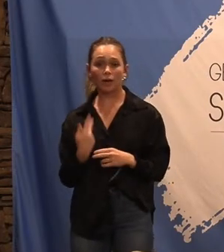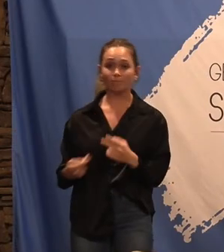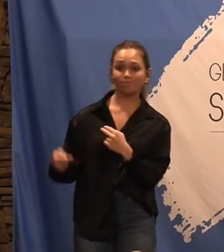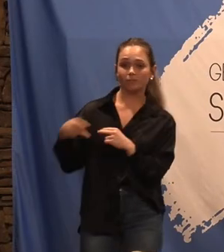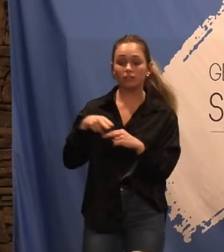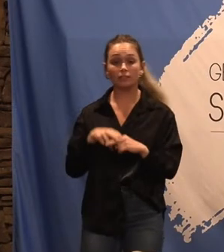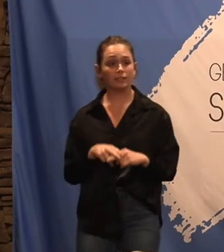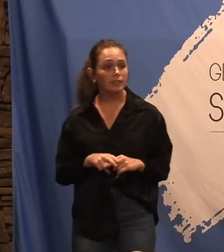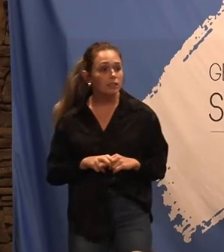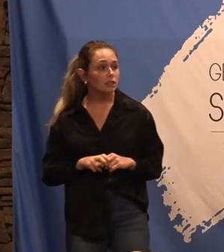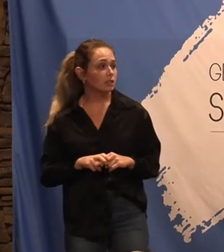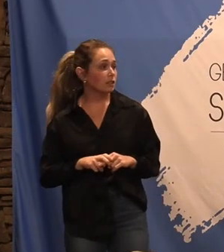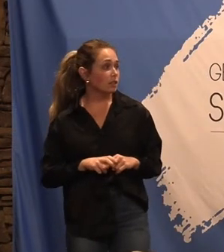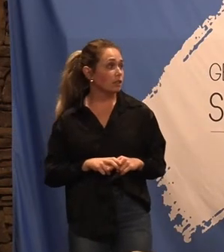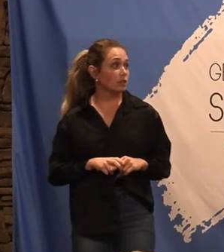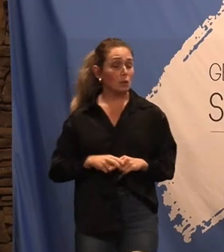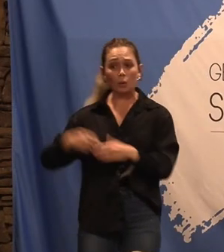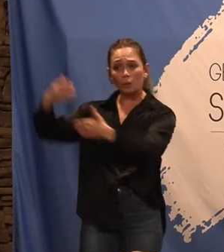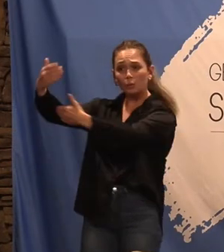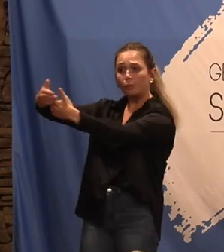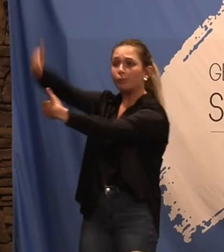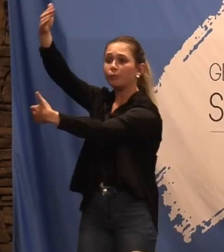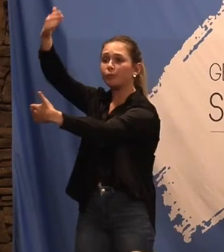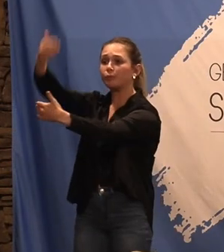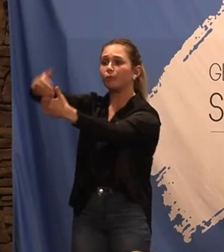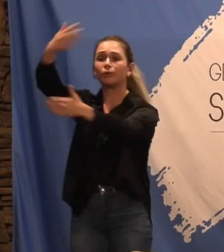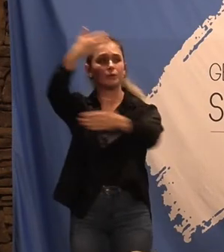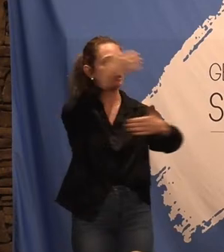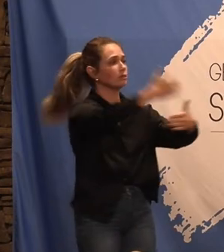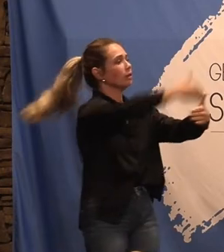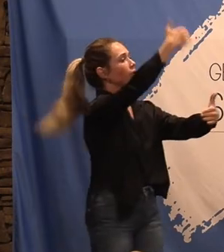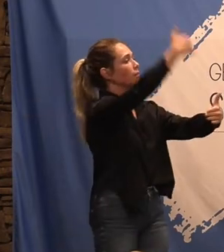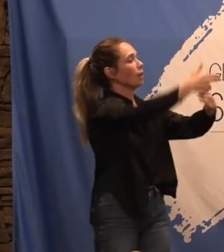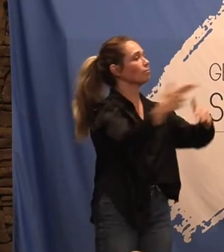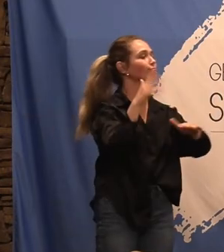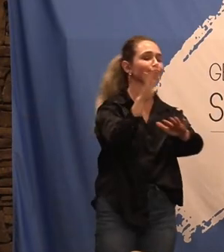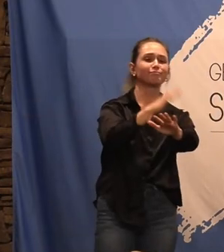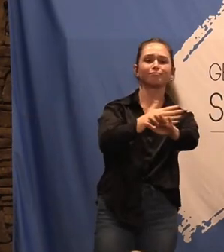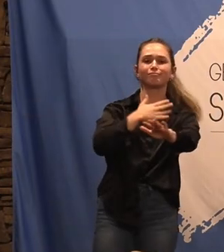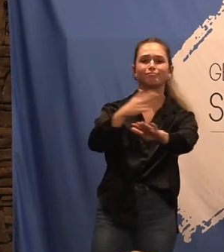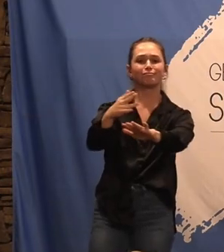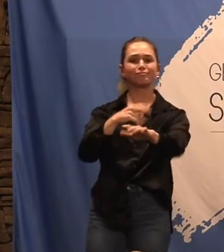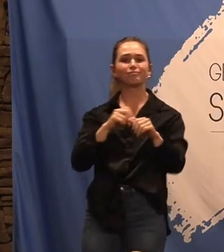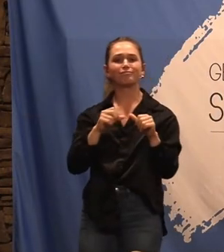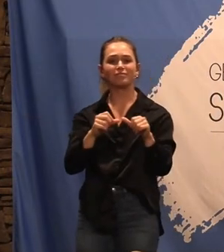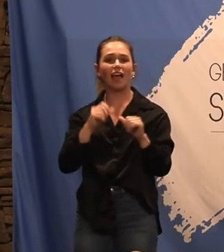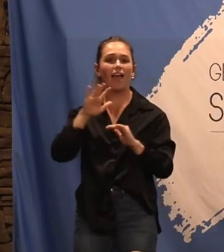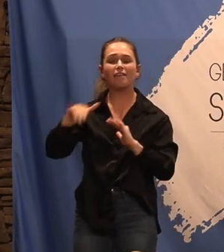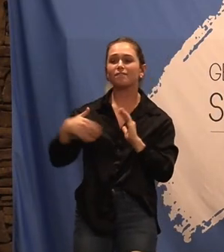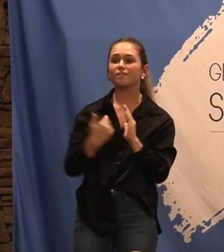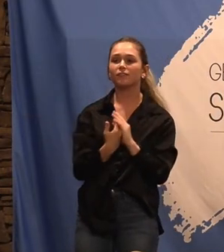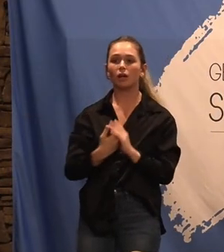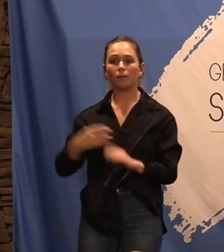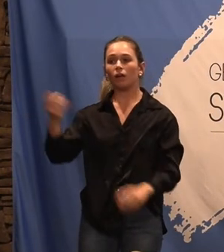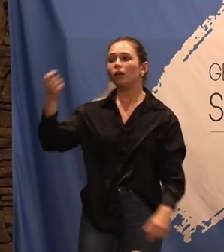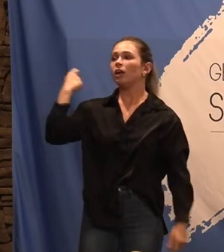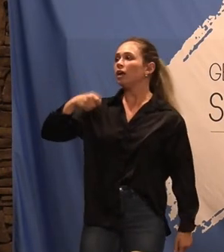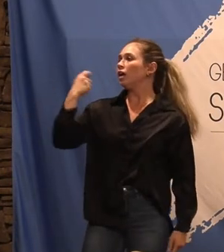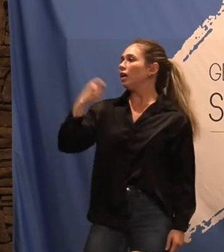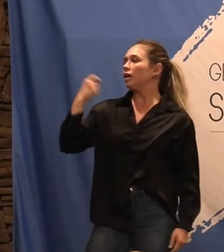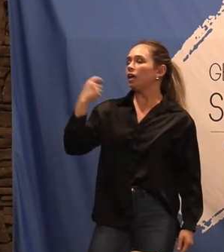down. Had the windows open. Choir was singing. They were going at it. And we were sitting there, everybody running them fans.